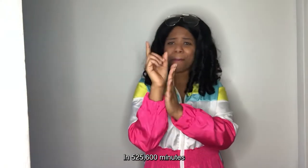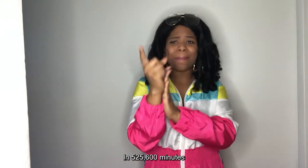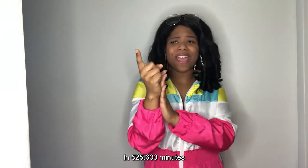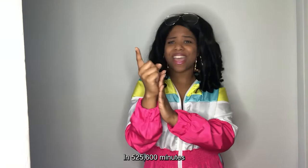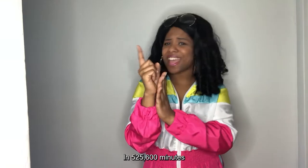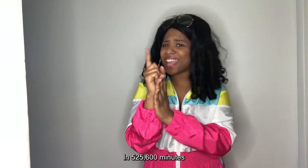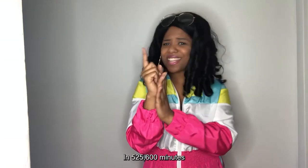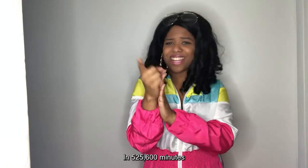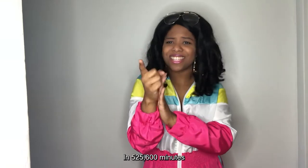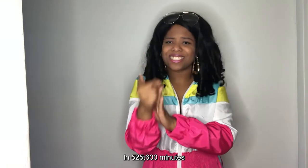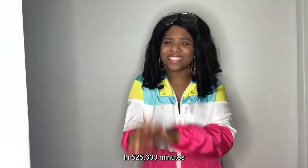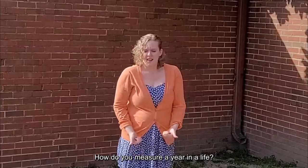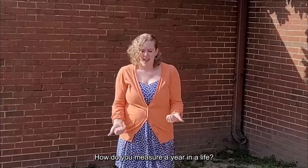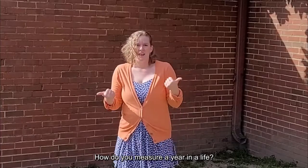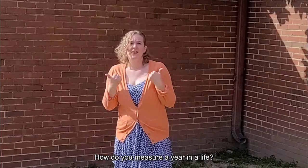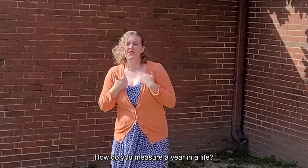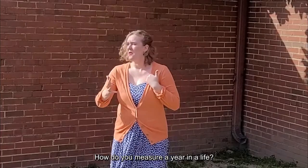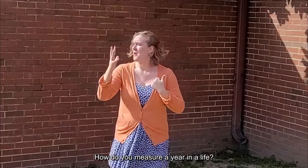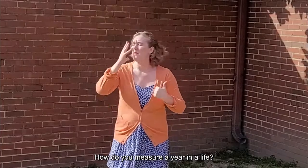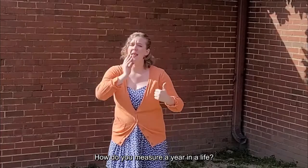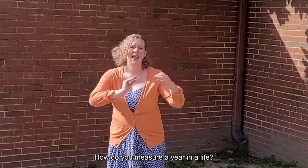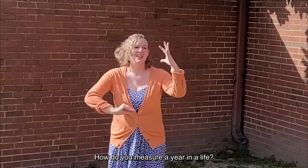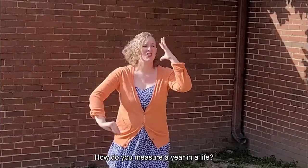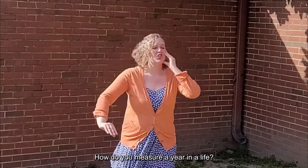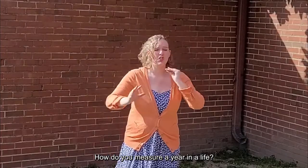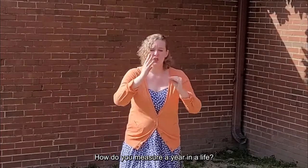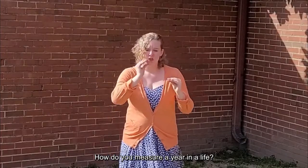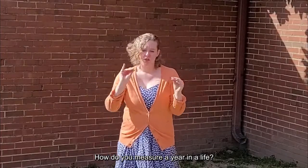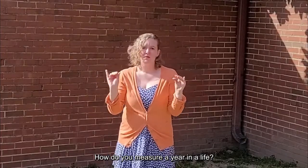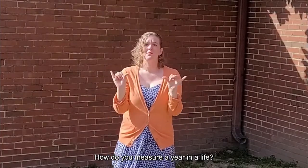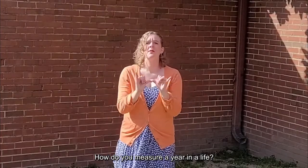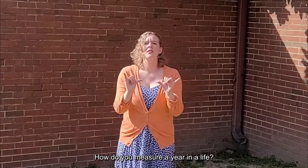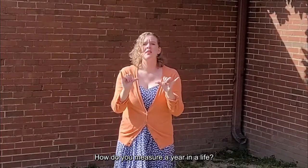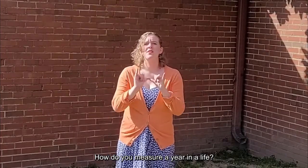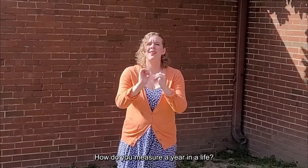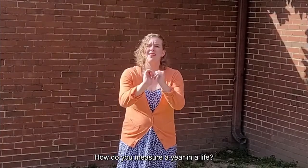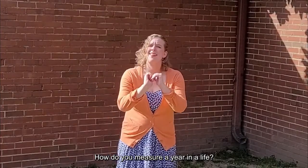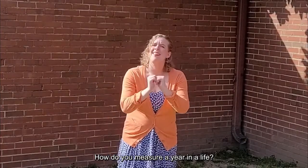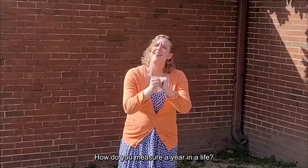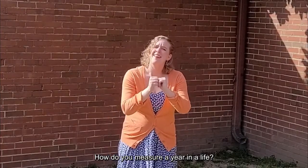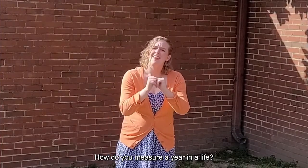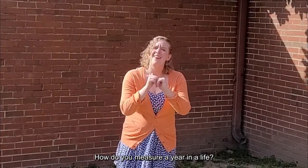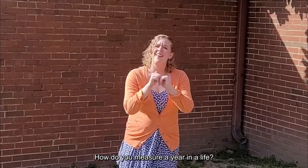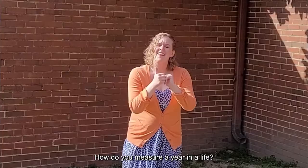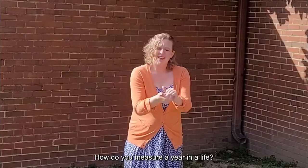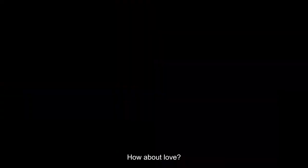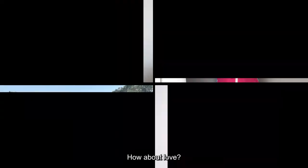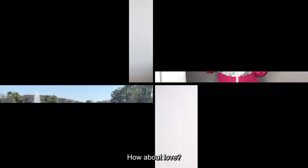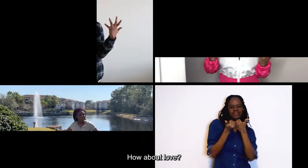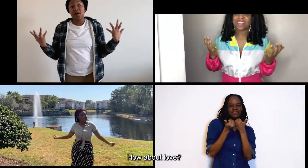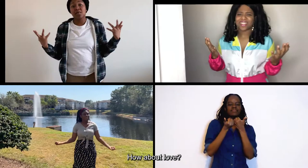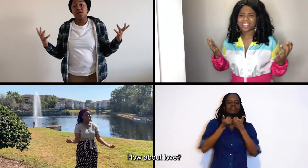minutes How do you measure? A year in the life How about